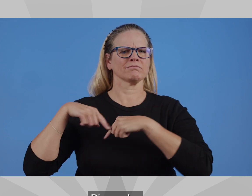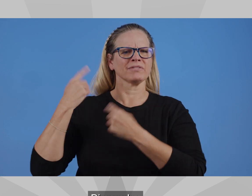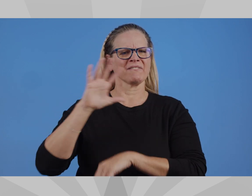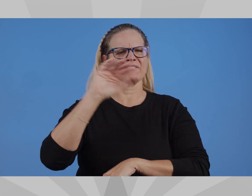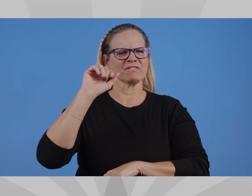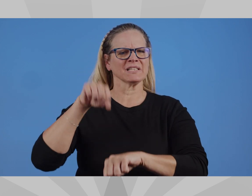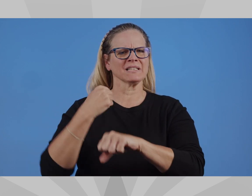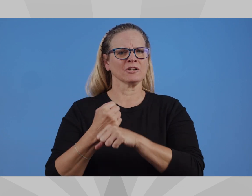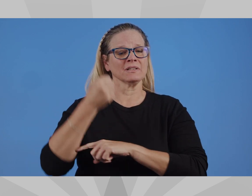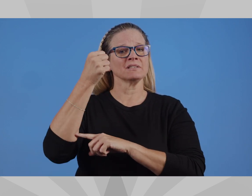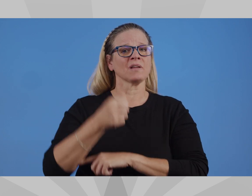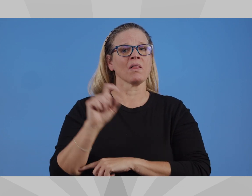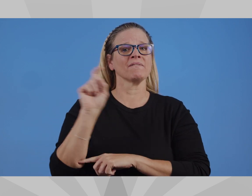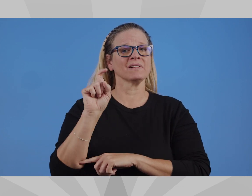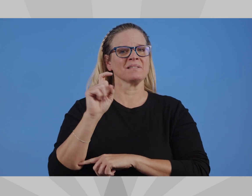Biography.